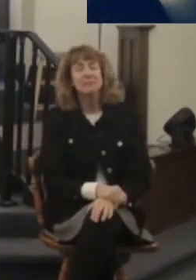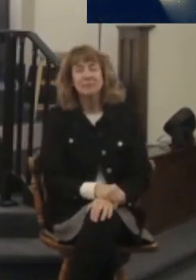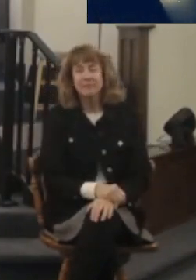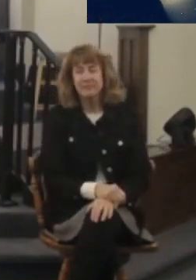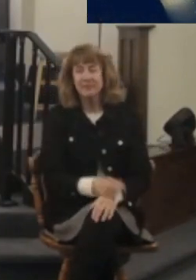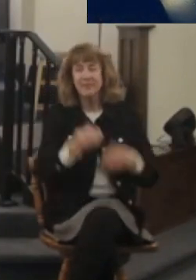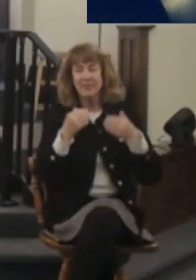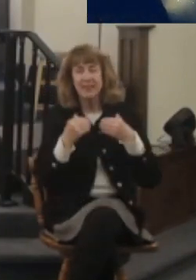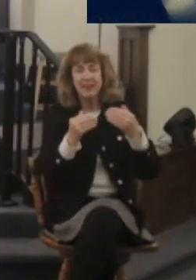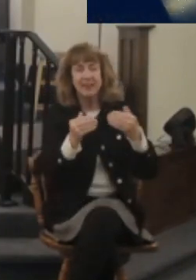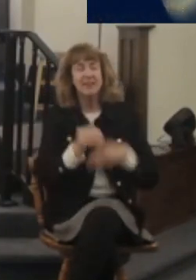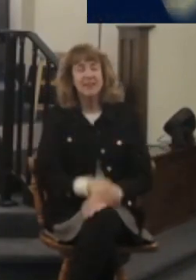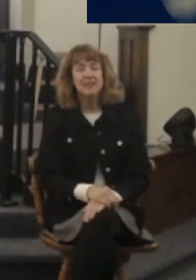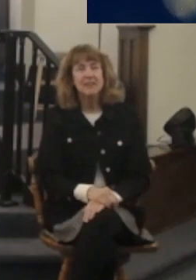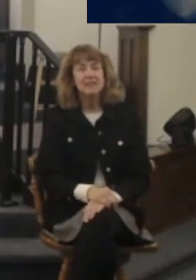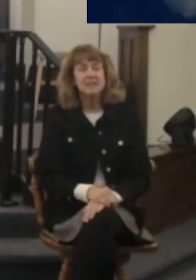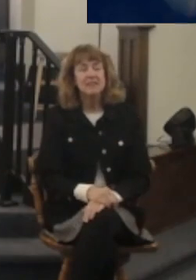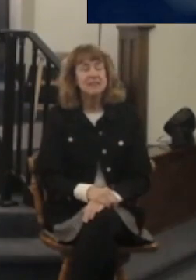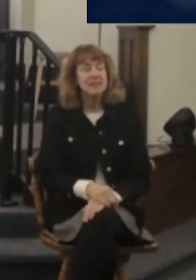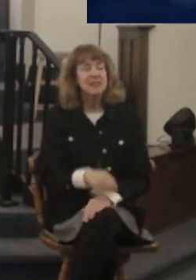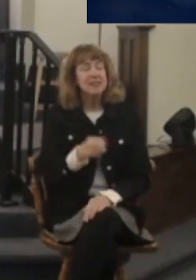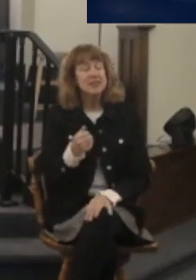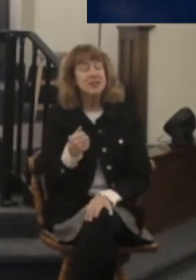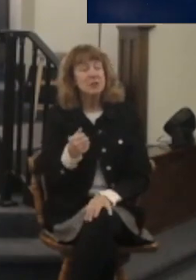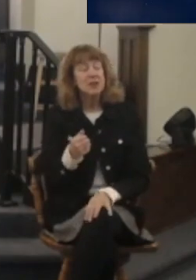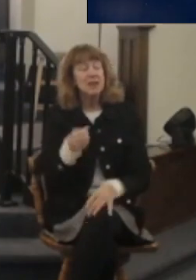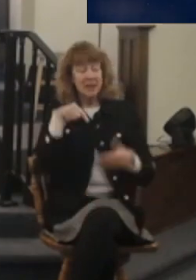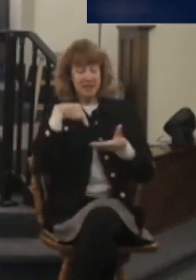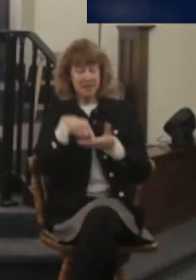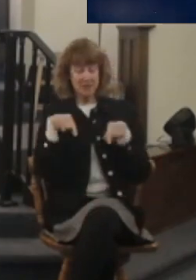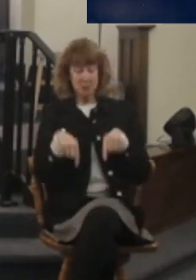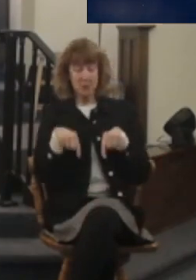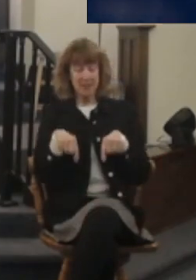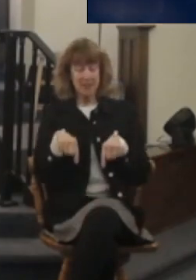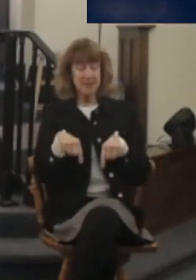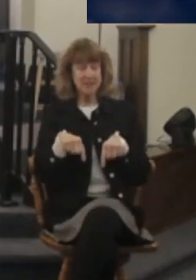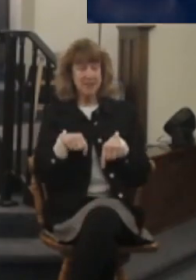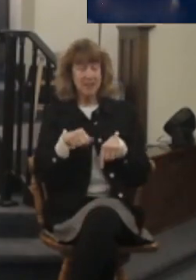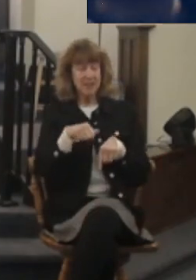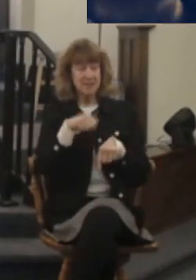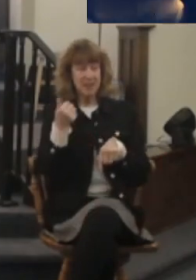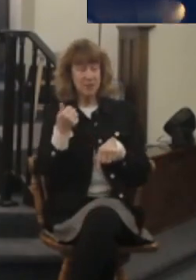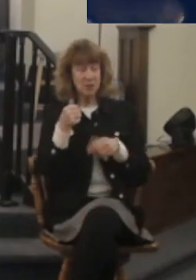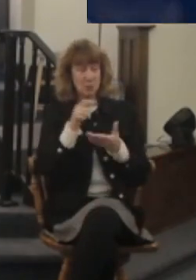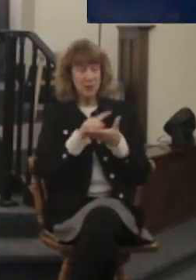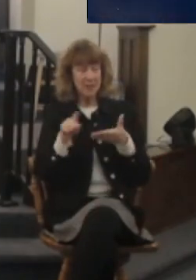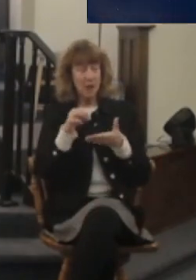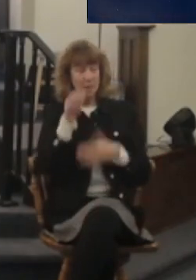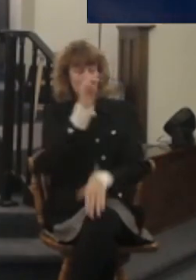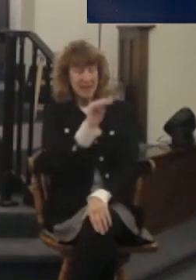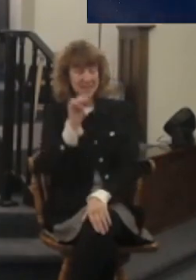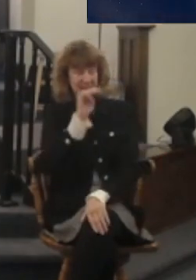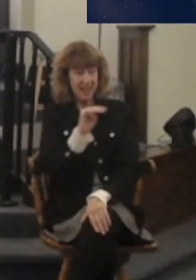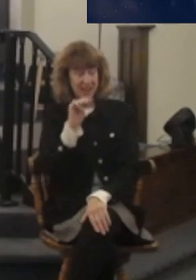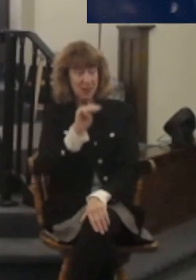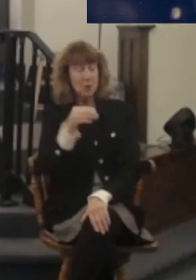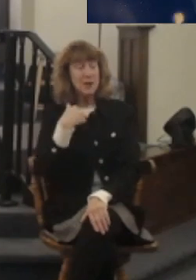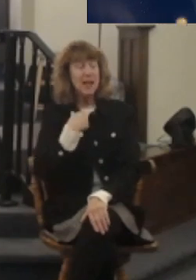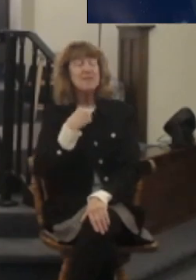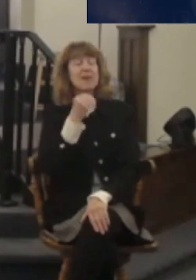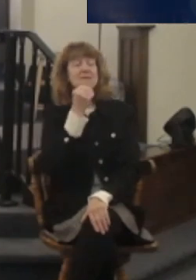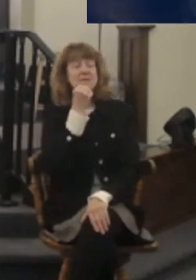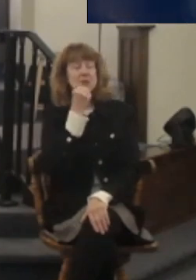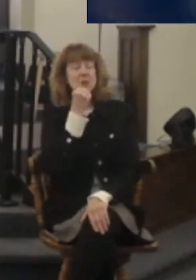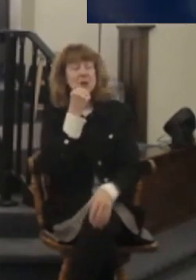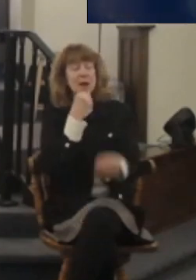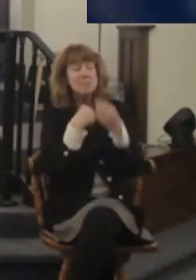with that being said, those are our every week things. This week is another odd week because on Monday we have our food